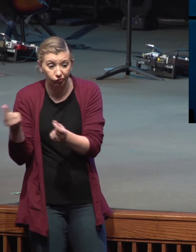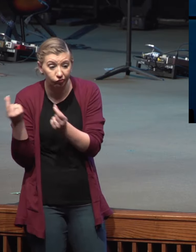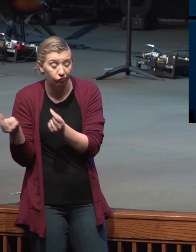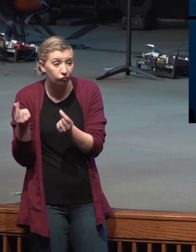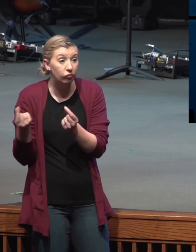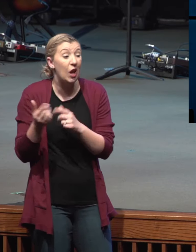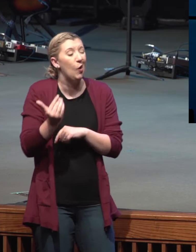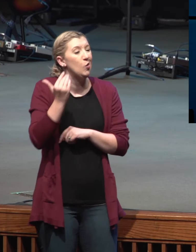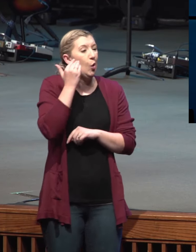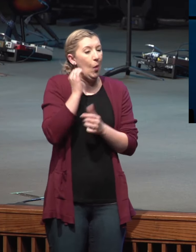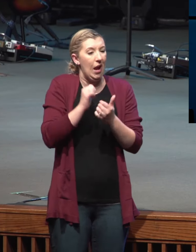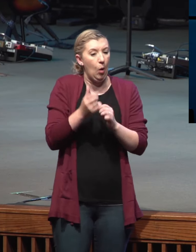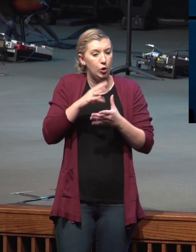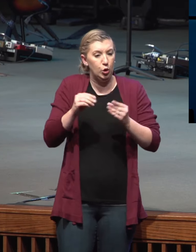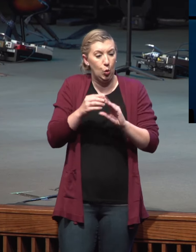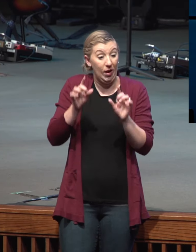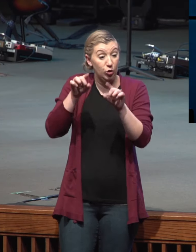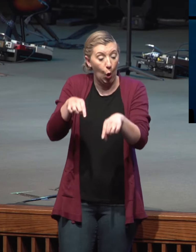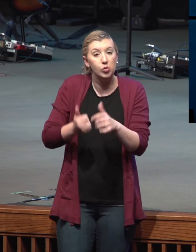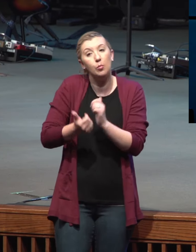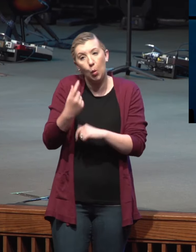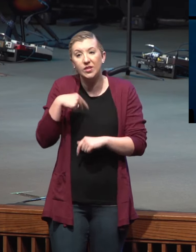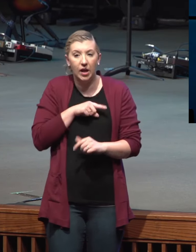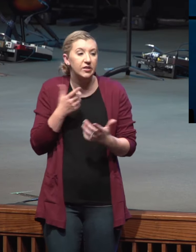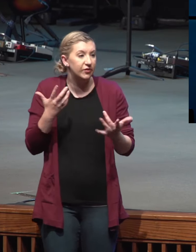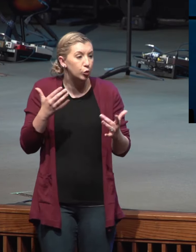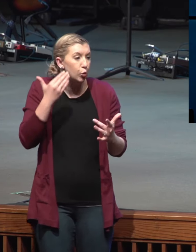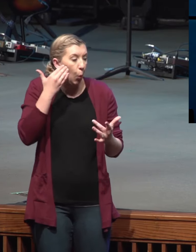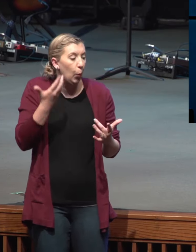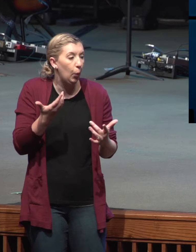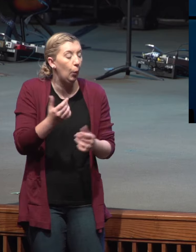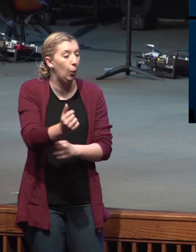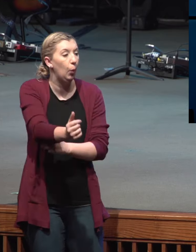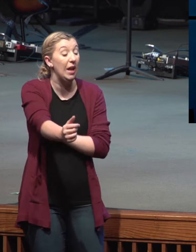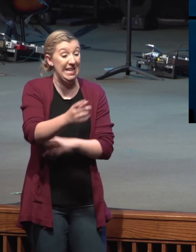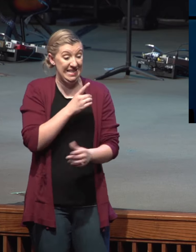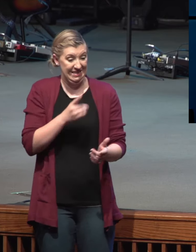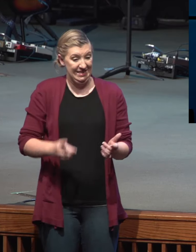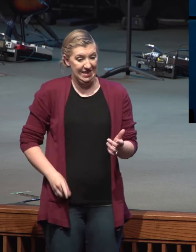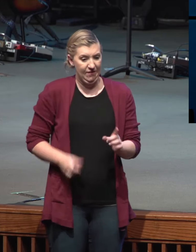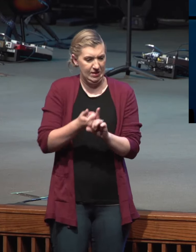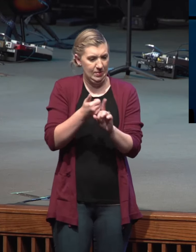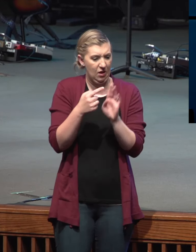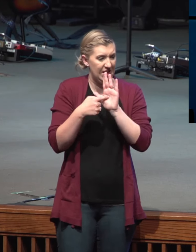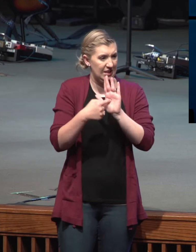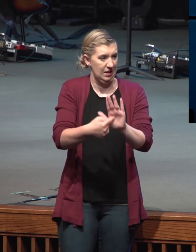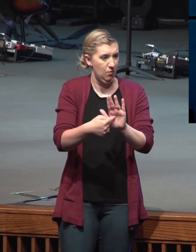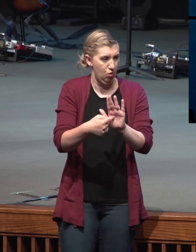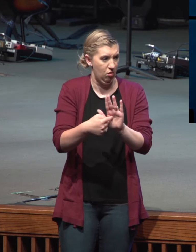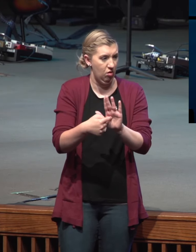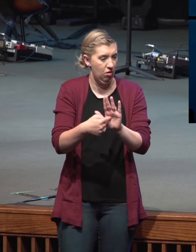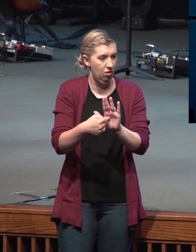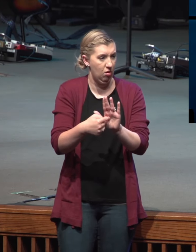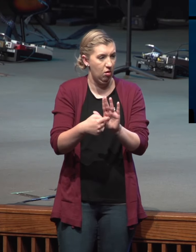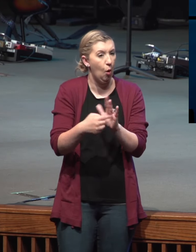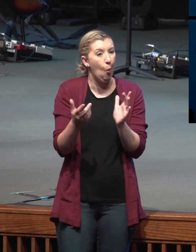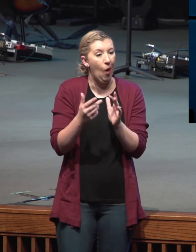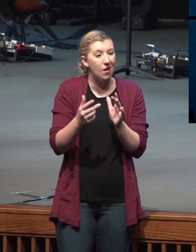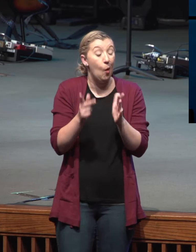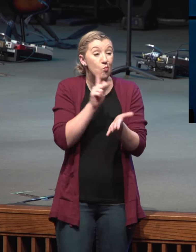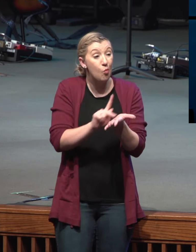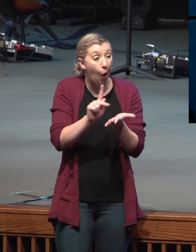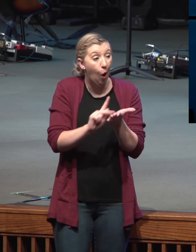Now, knowing how the story goes, as most of us do, David is an example of what Paul